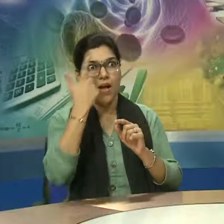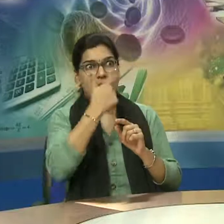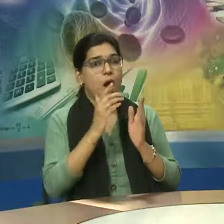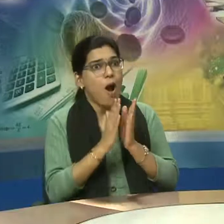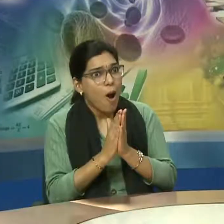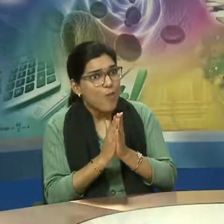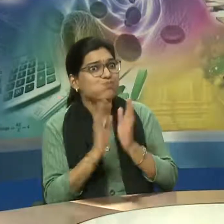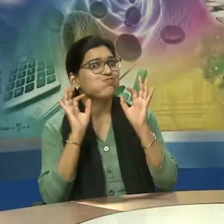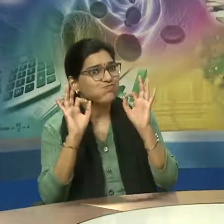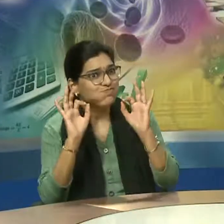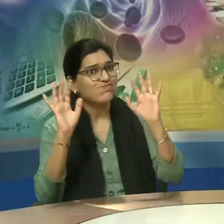eyes